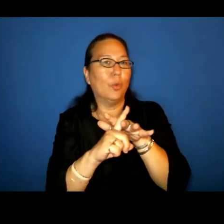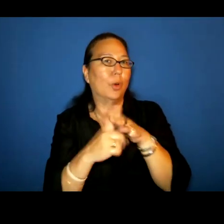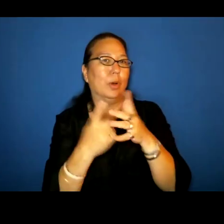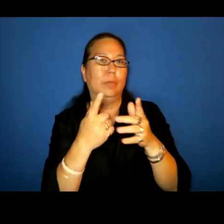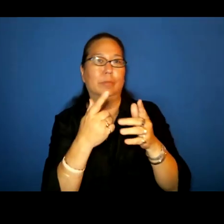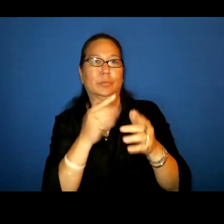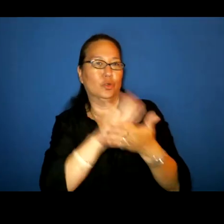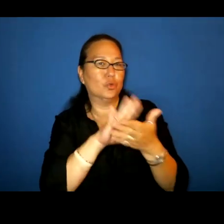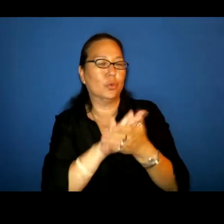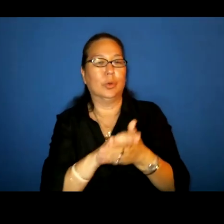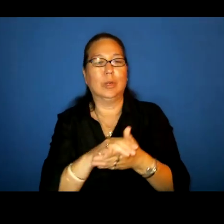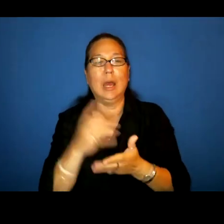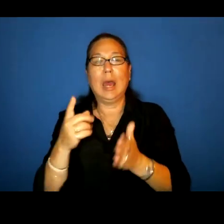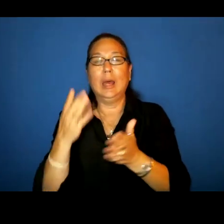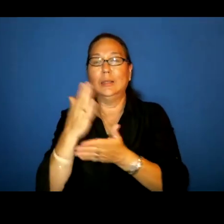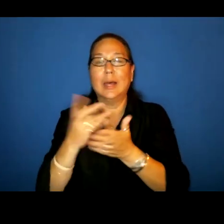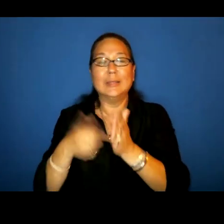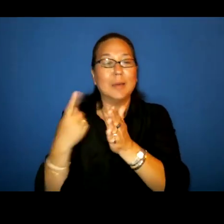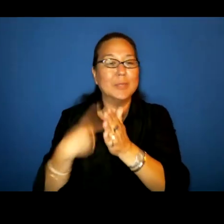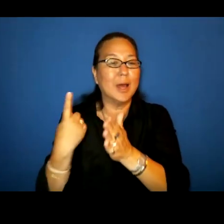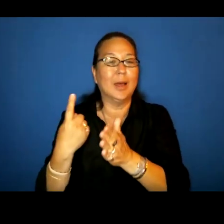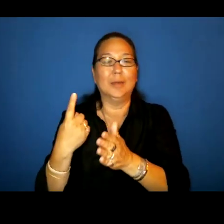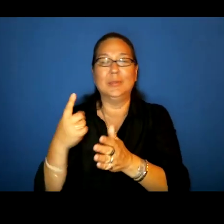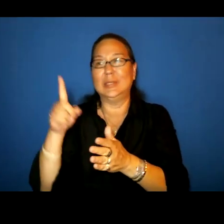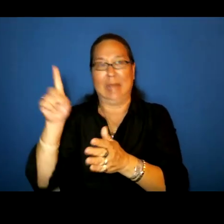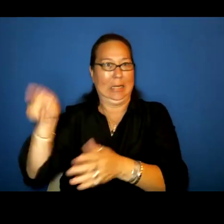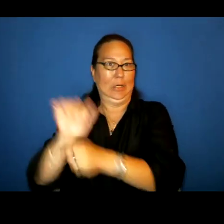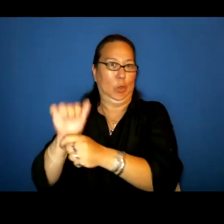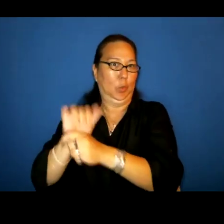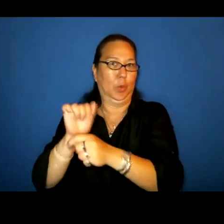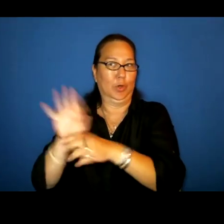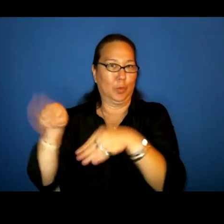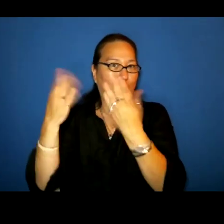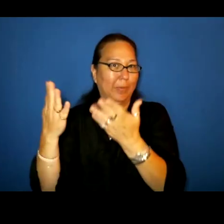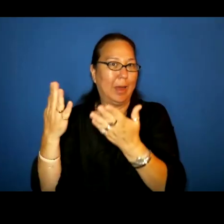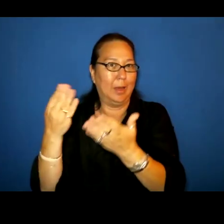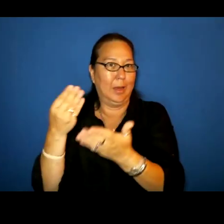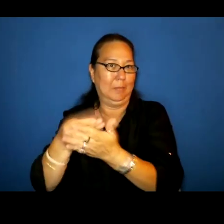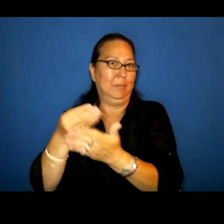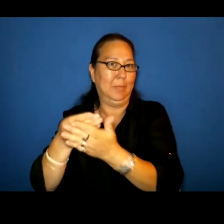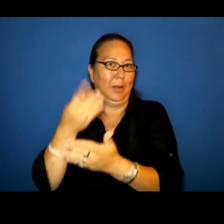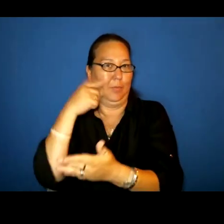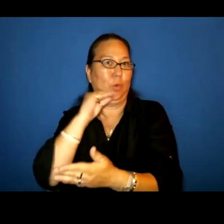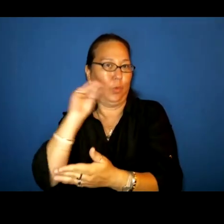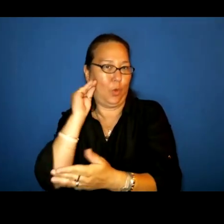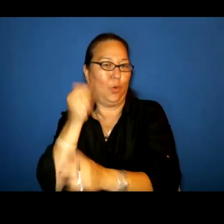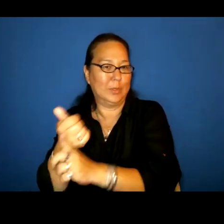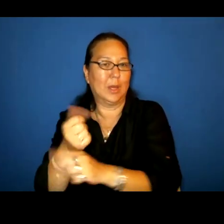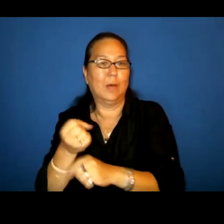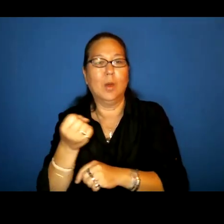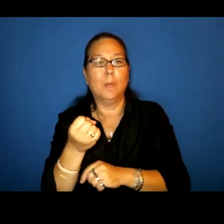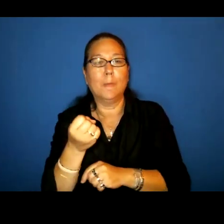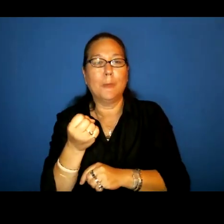work. Sometimes it's caregiver issues. Sometimes they just don't know how to get back on track. They've been out and they don't know how to